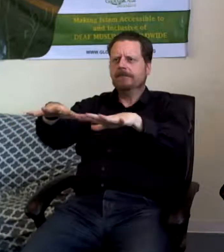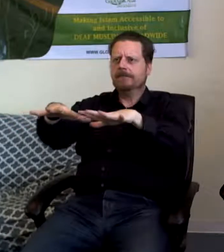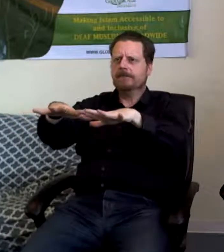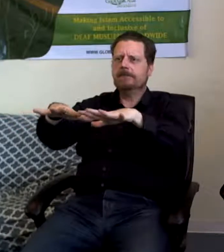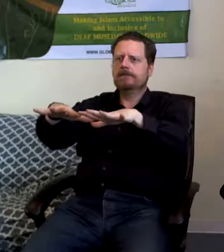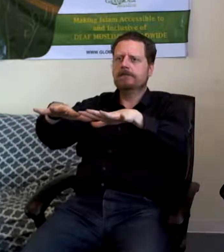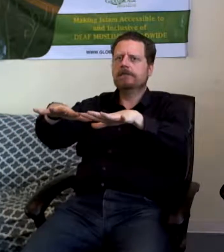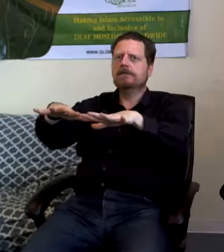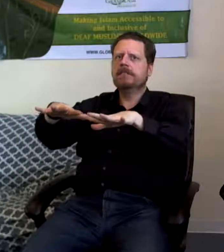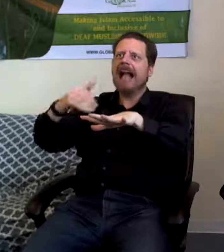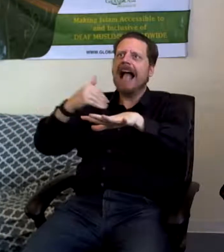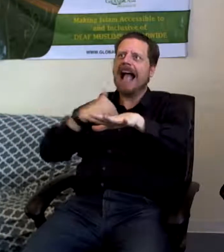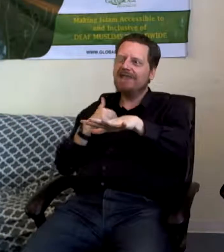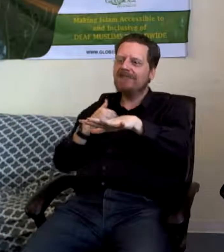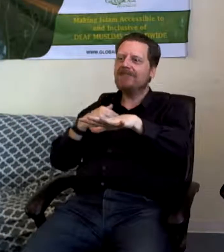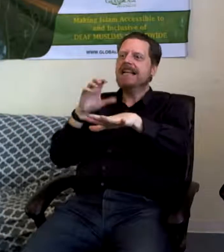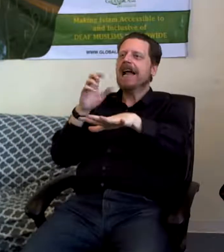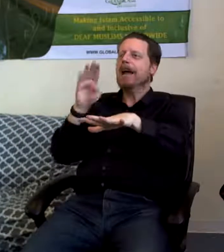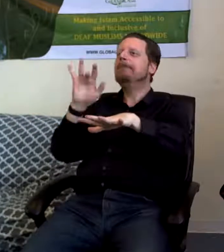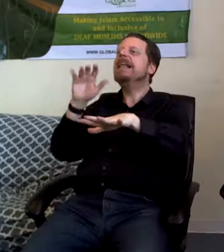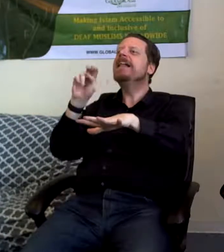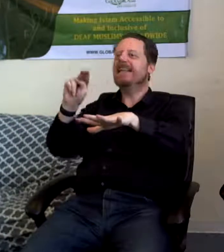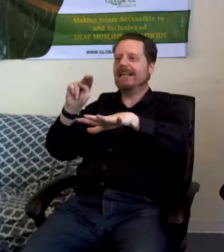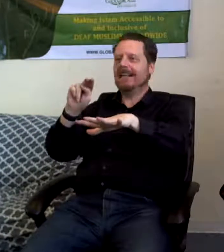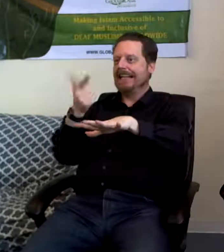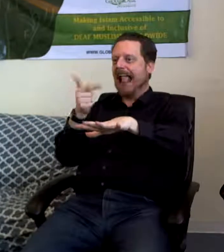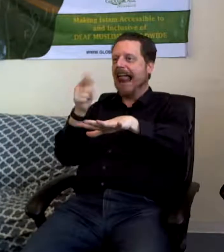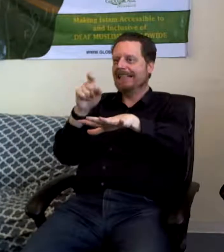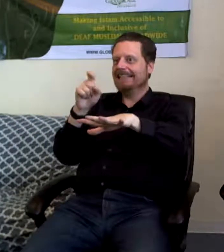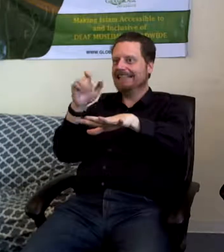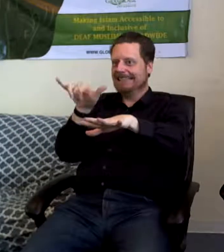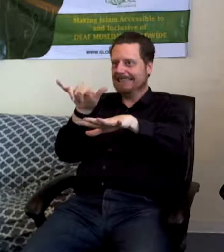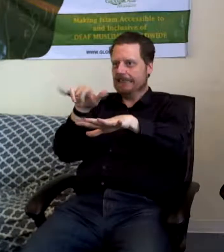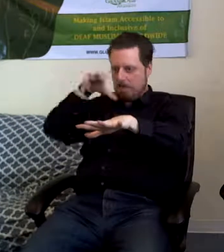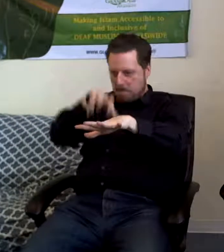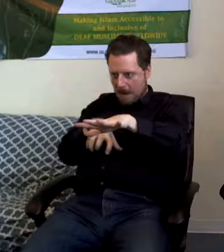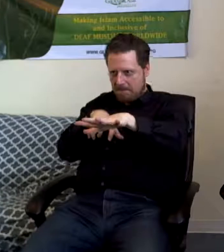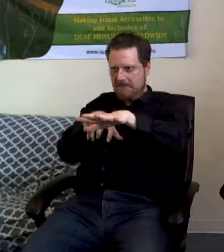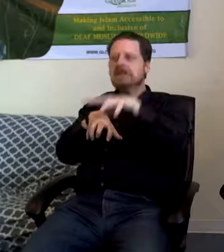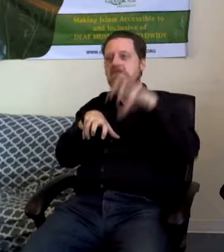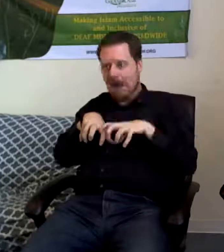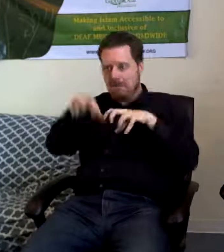are billions of galaxies like ours.